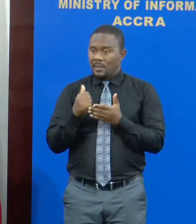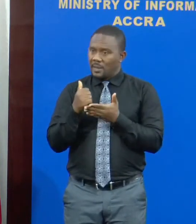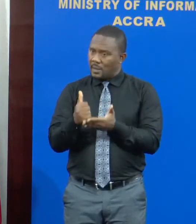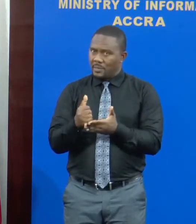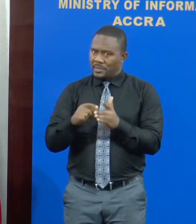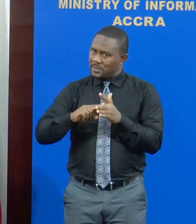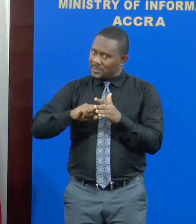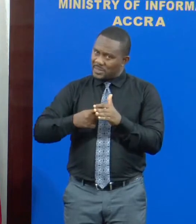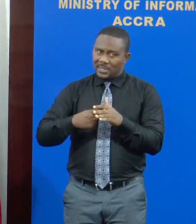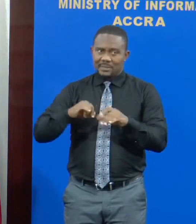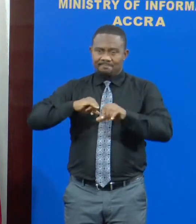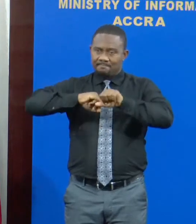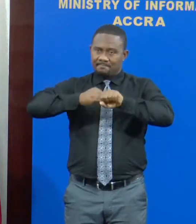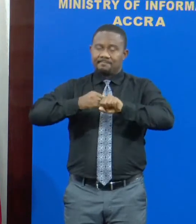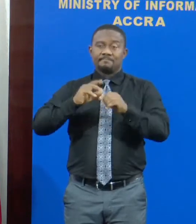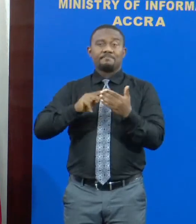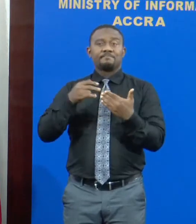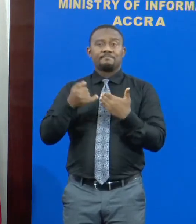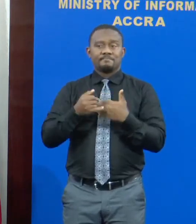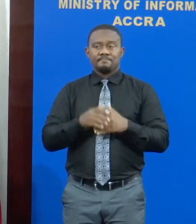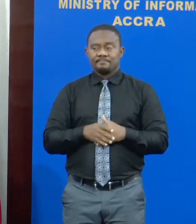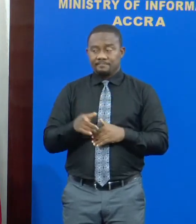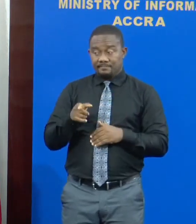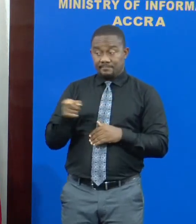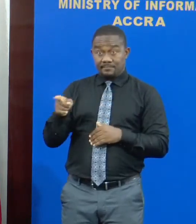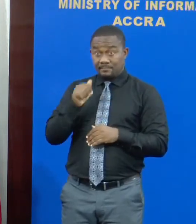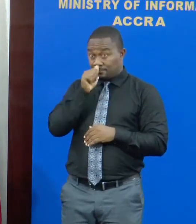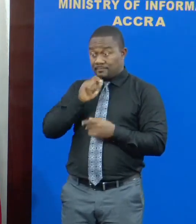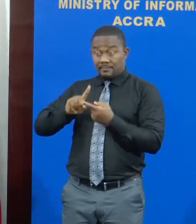be implemented. The private partner's